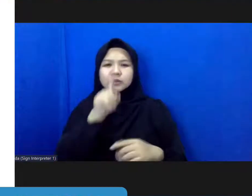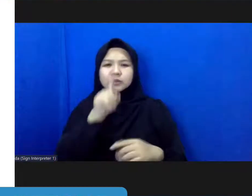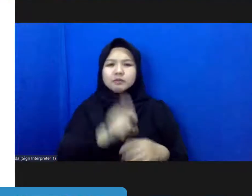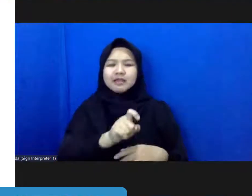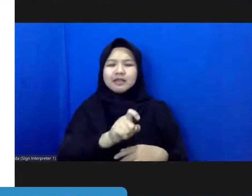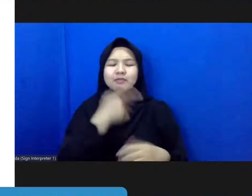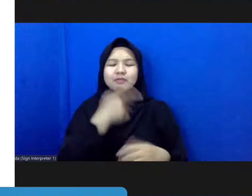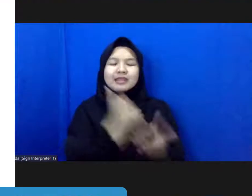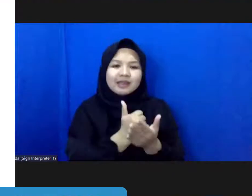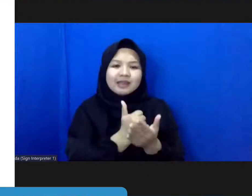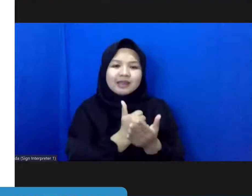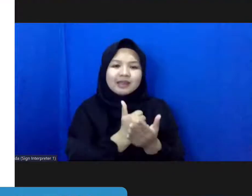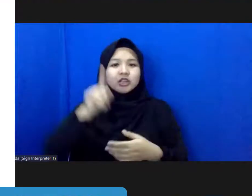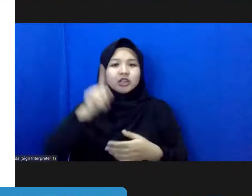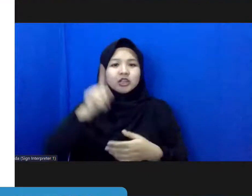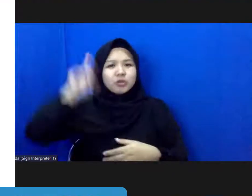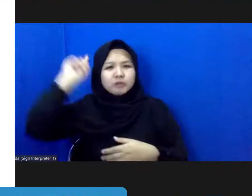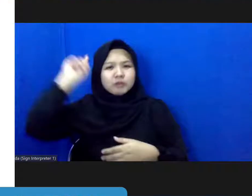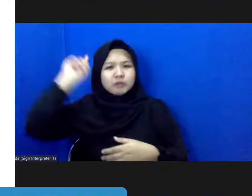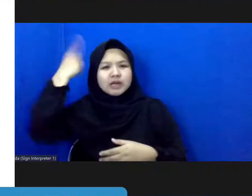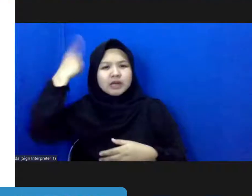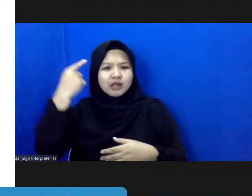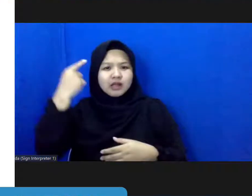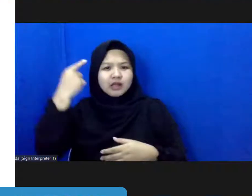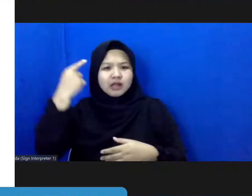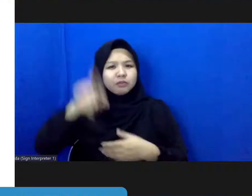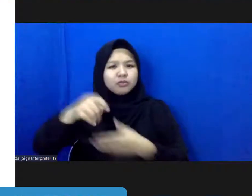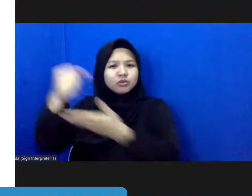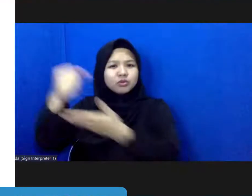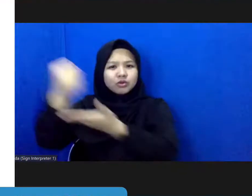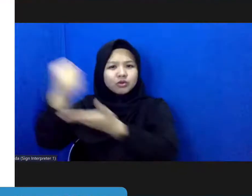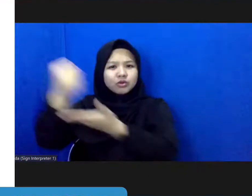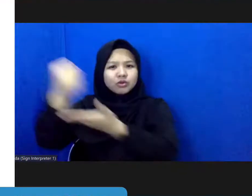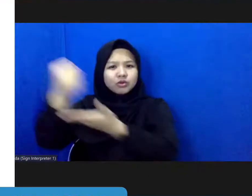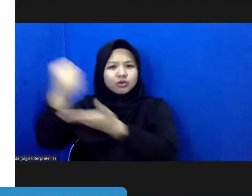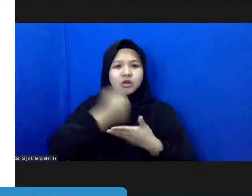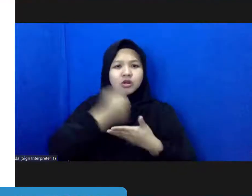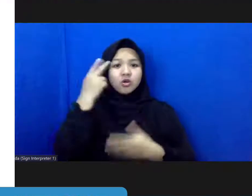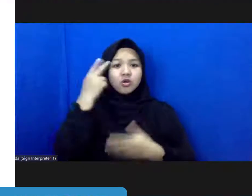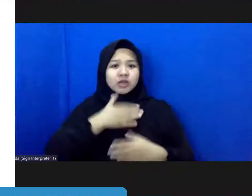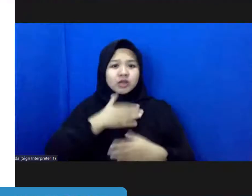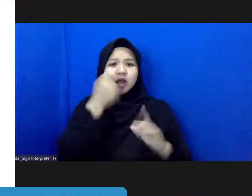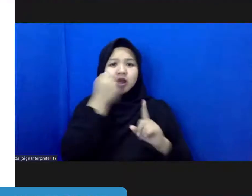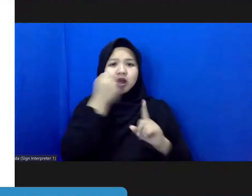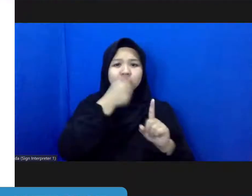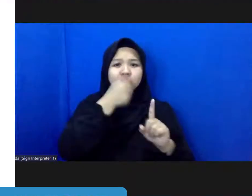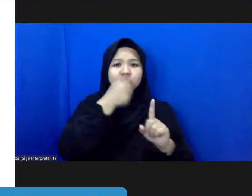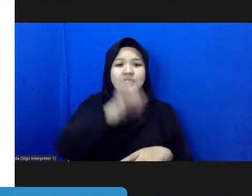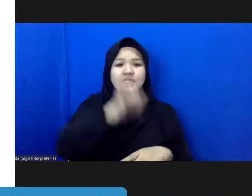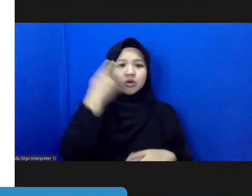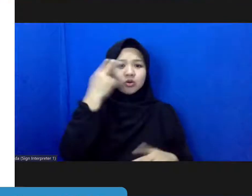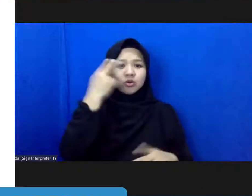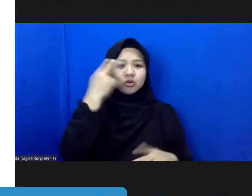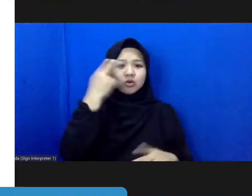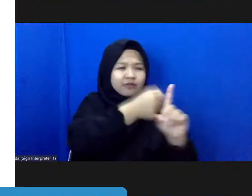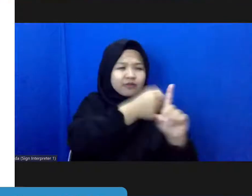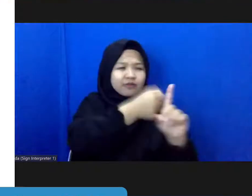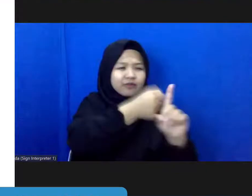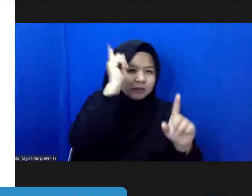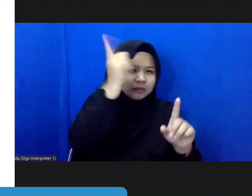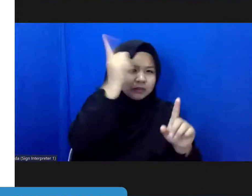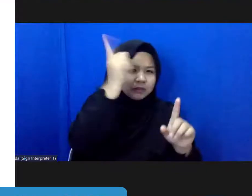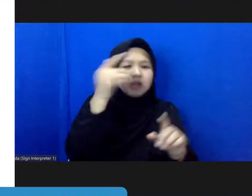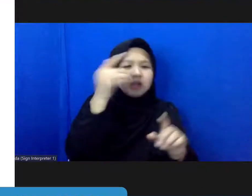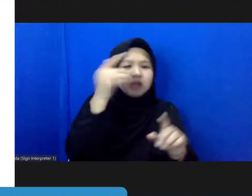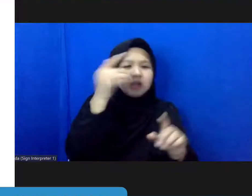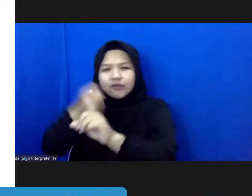the government and also the donors understand it. So for me, advocacy, yes, it is for government, but also for the donor